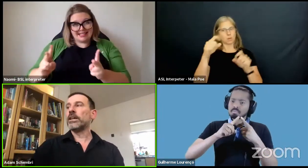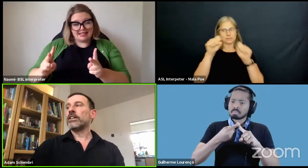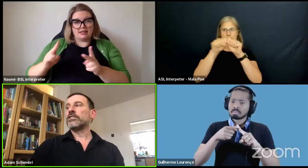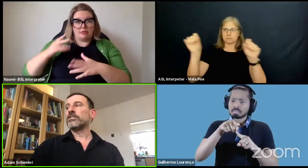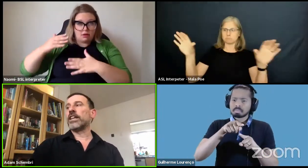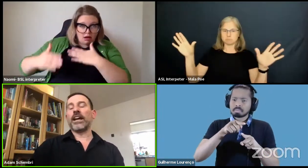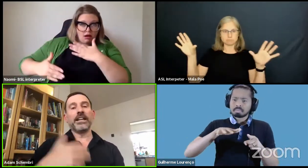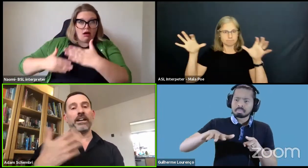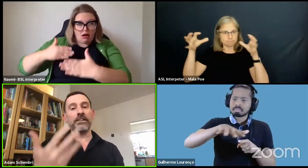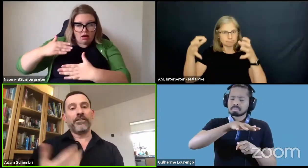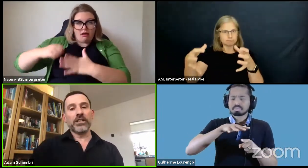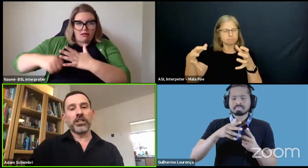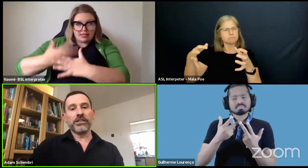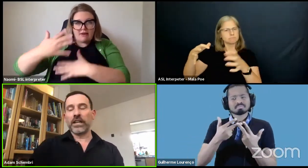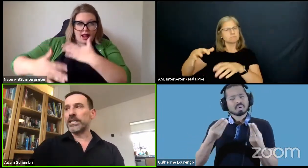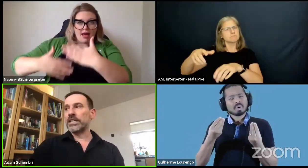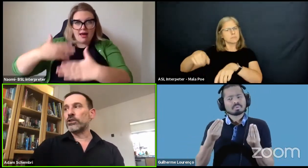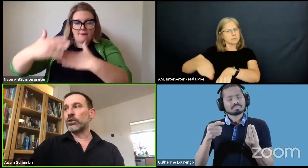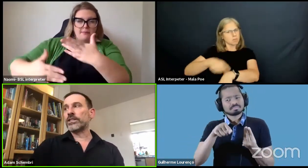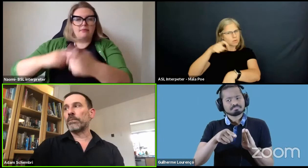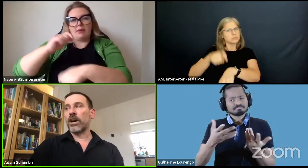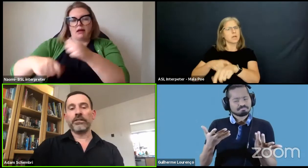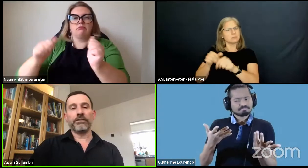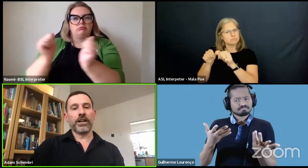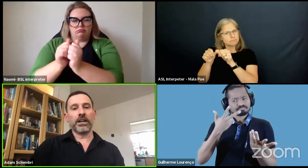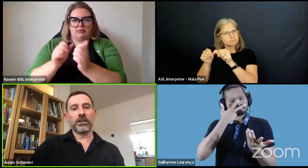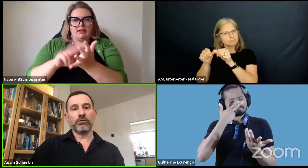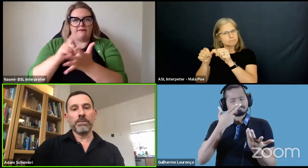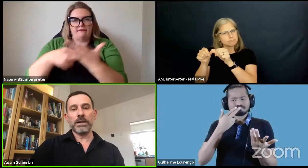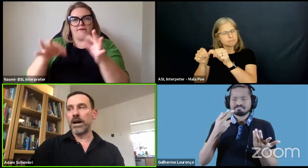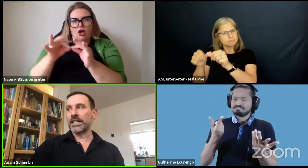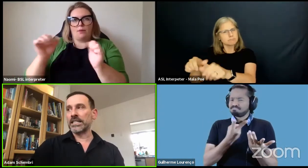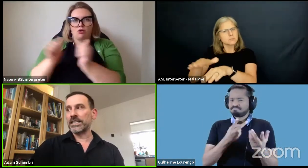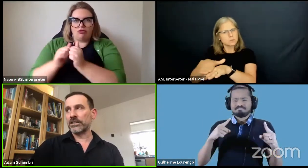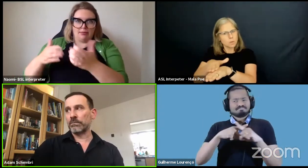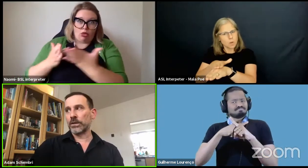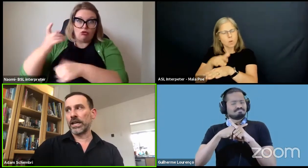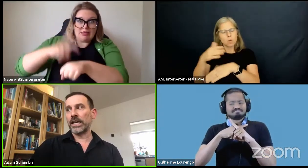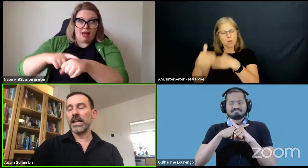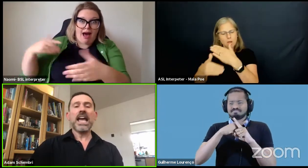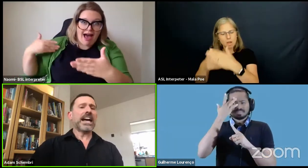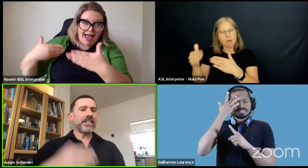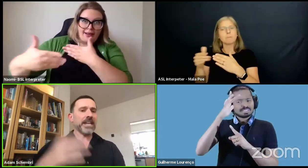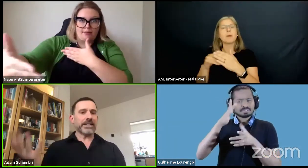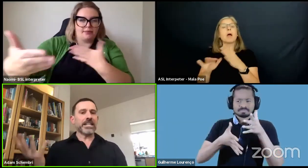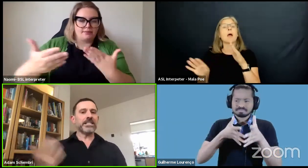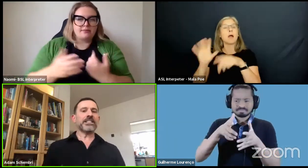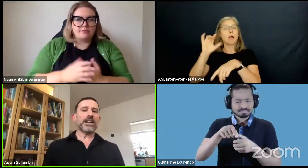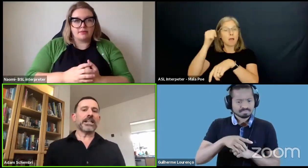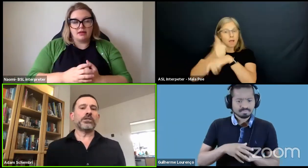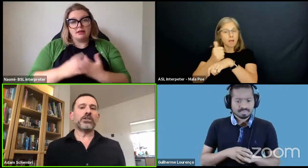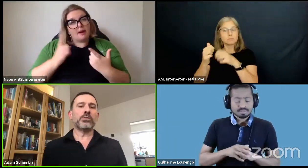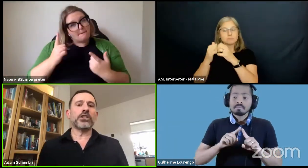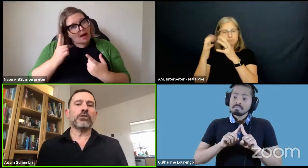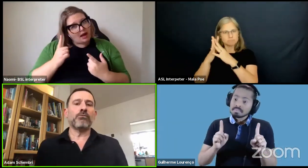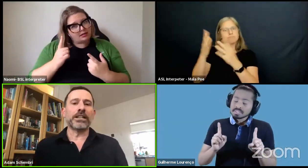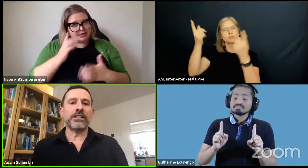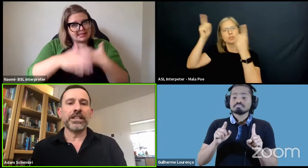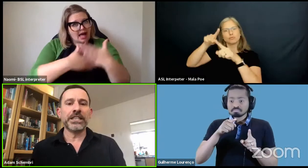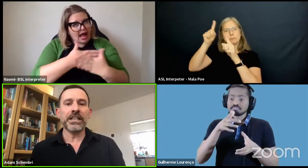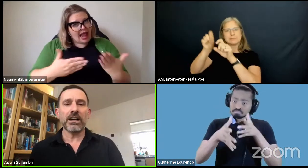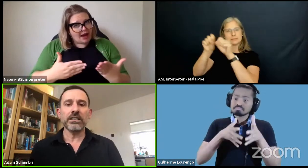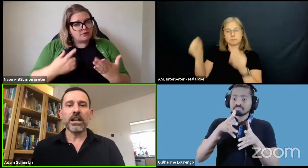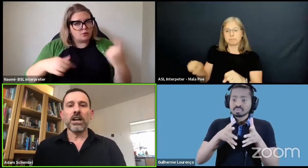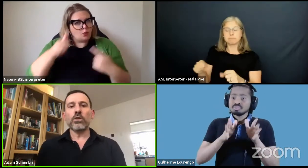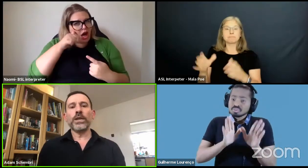time that eventually develops into some kind of agreement marking system. Okay, and yet in sign languages, which are